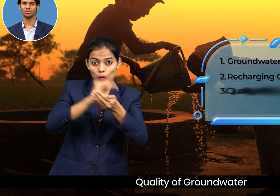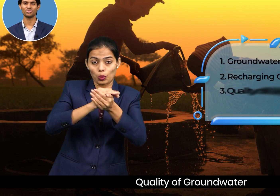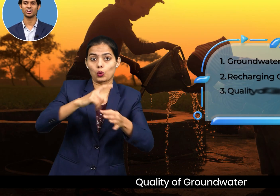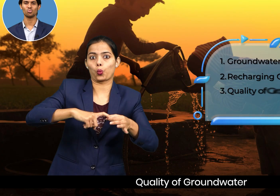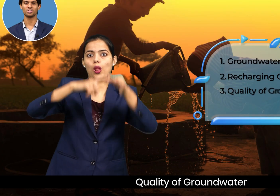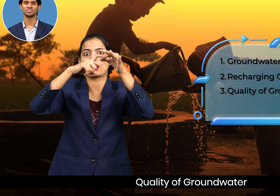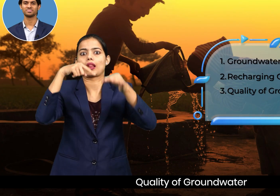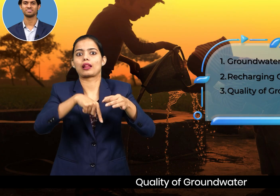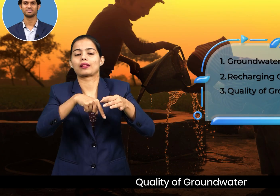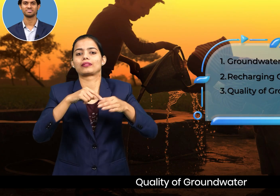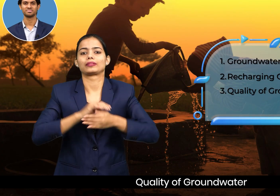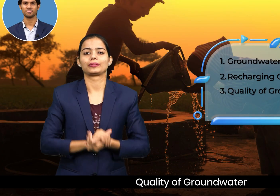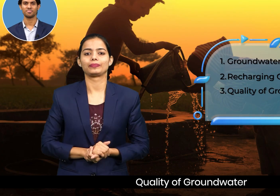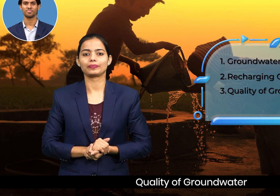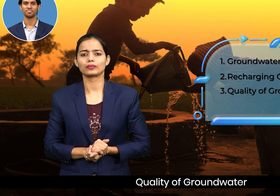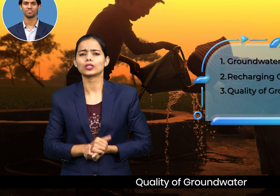Quality of groundwater.